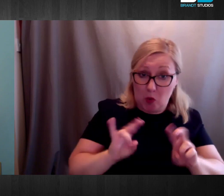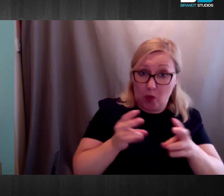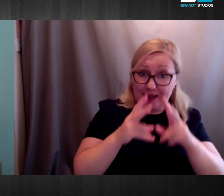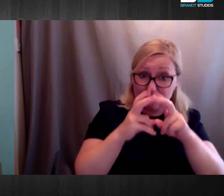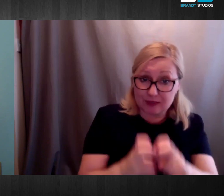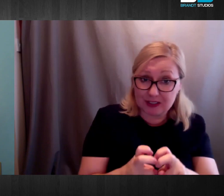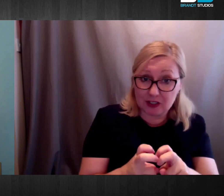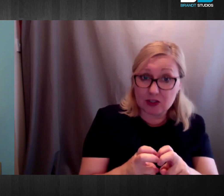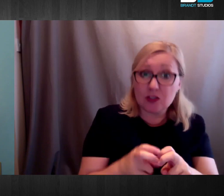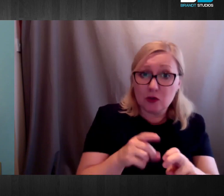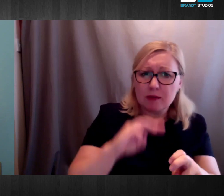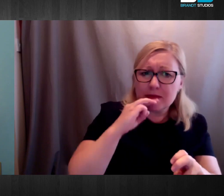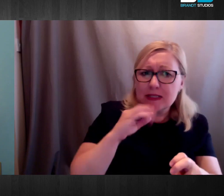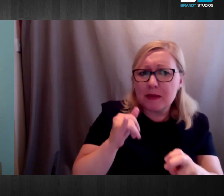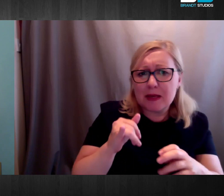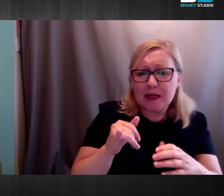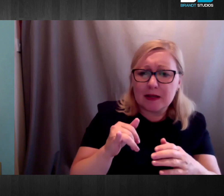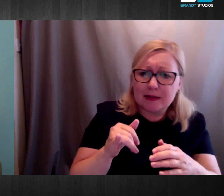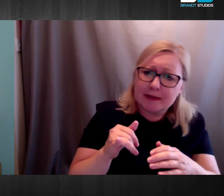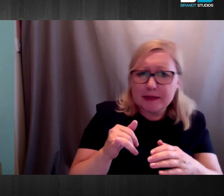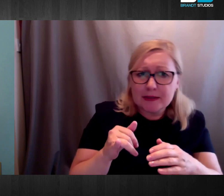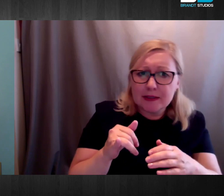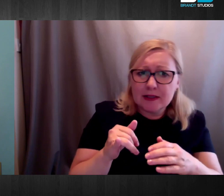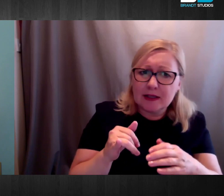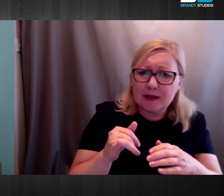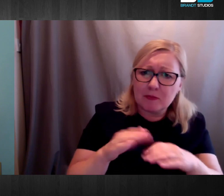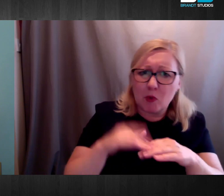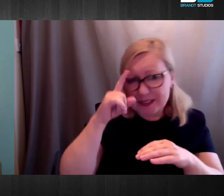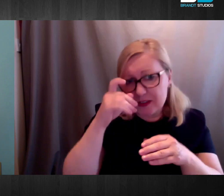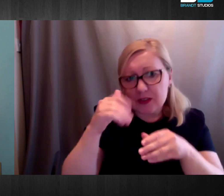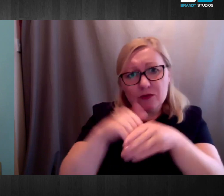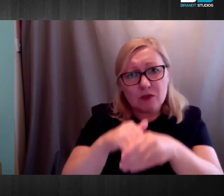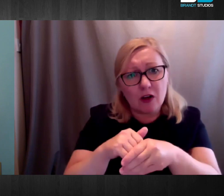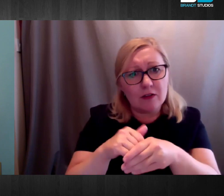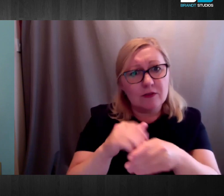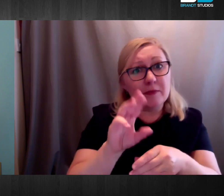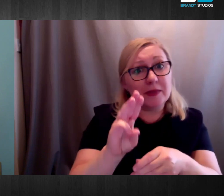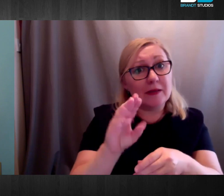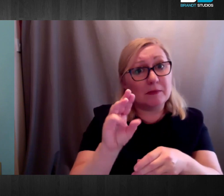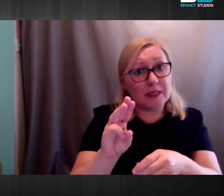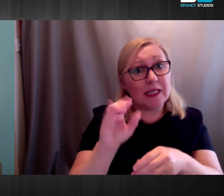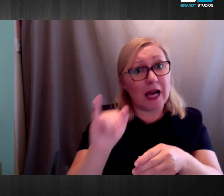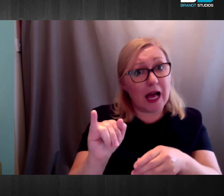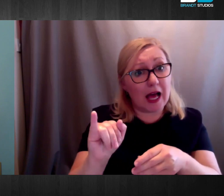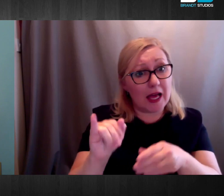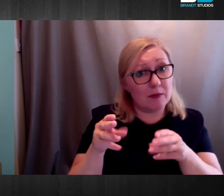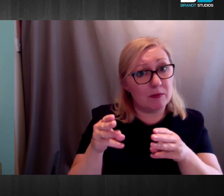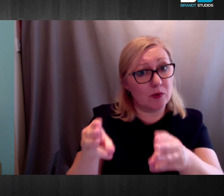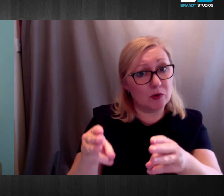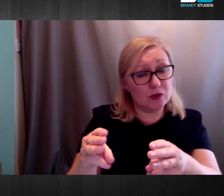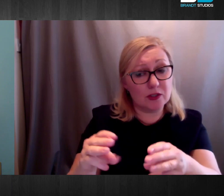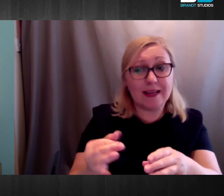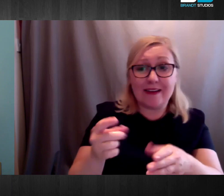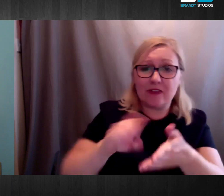make poorer choices about what research will be done? Do we make poorer decisions on how we do the research? Are there things we